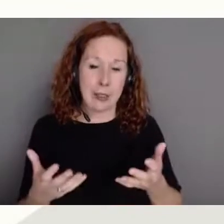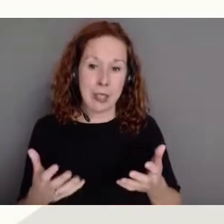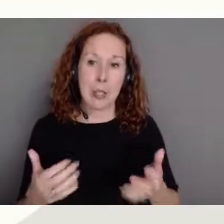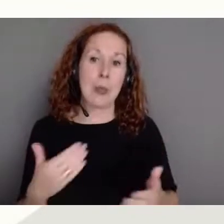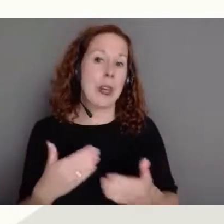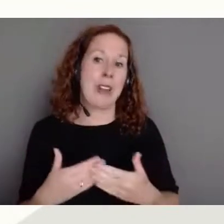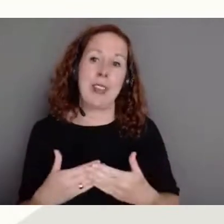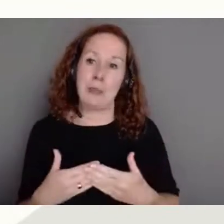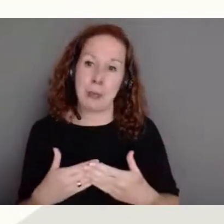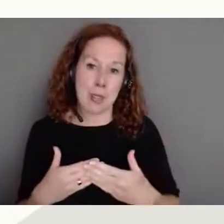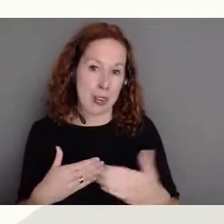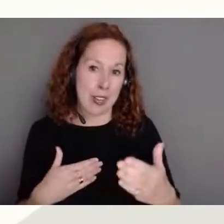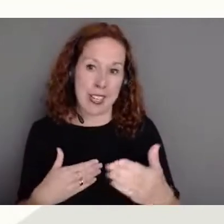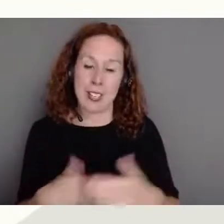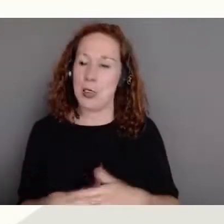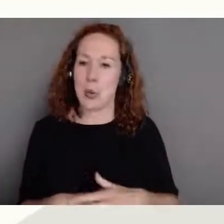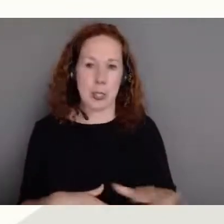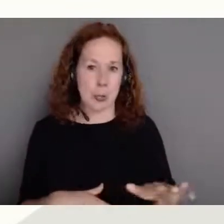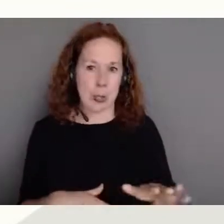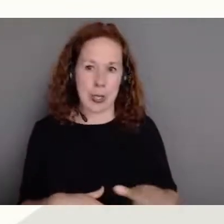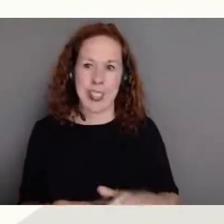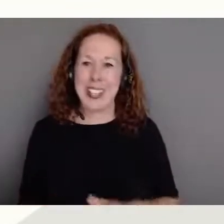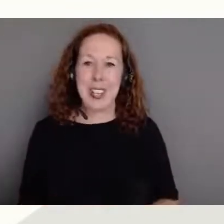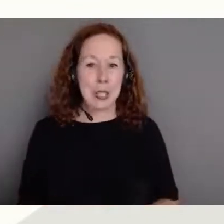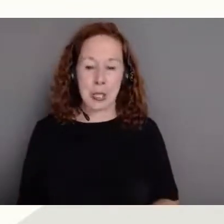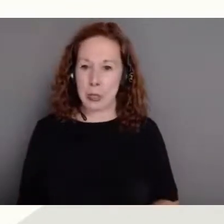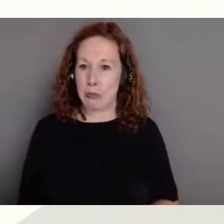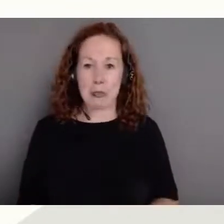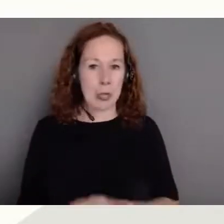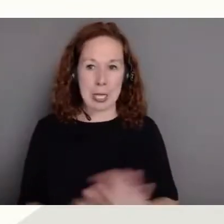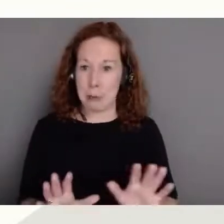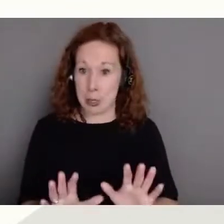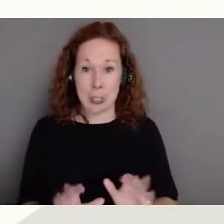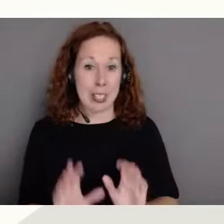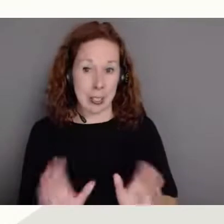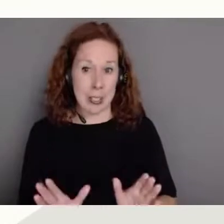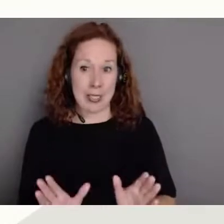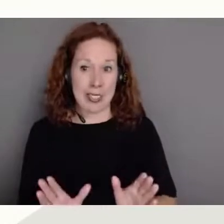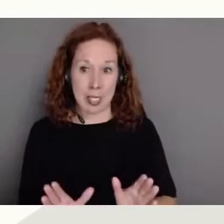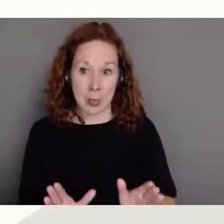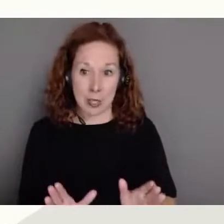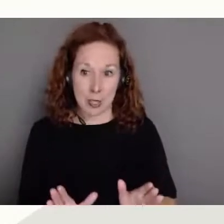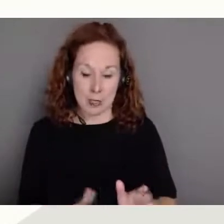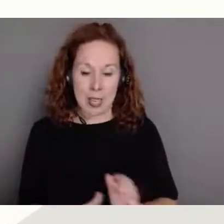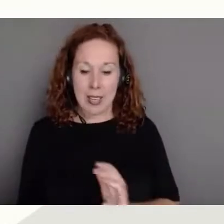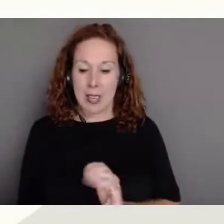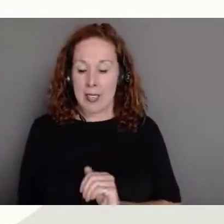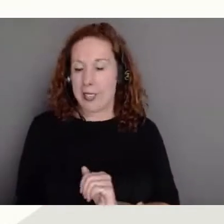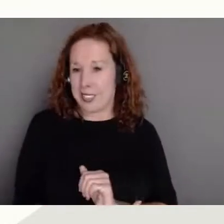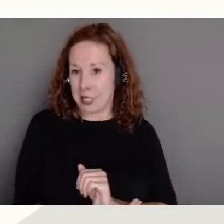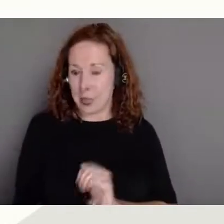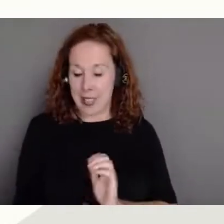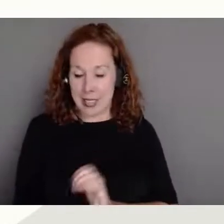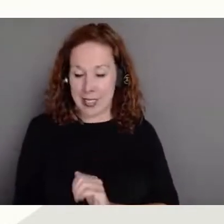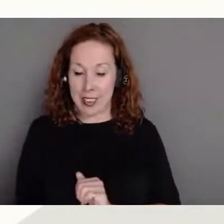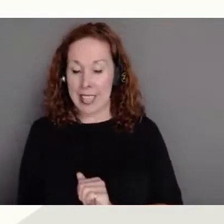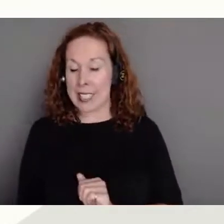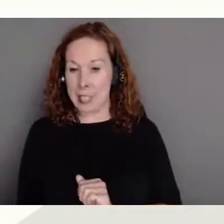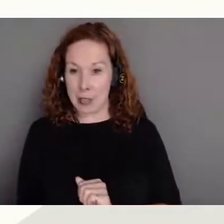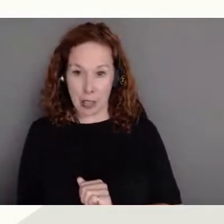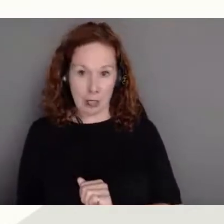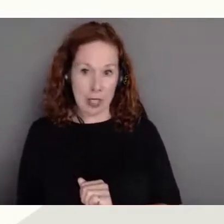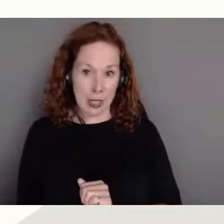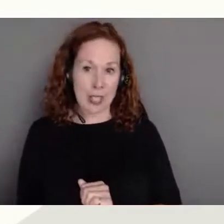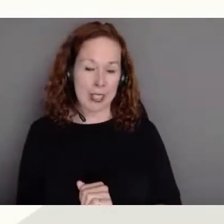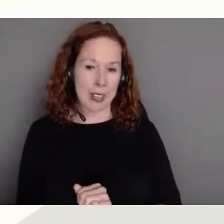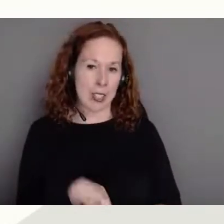everybody, have the interpreter, and then from there on in, no Yeah. interpreter, you're fully immersed in learning the language. Awesome. So again, that's the Island